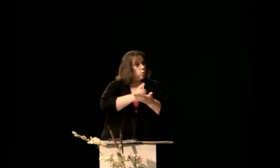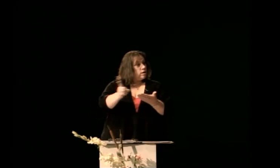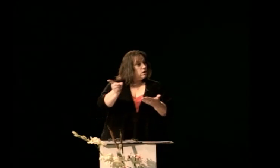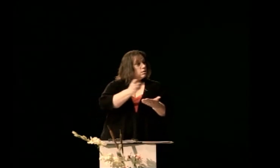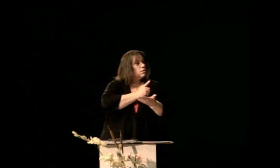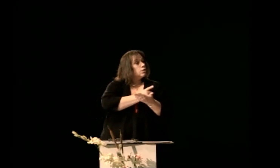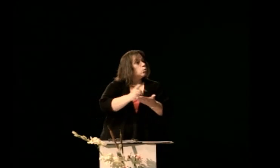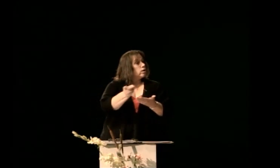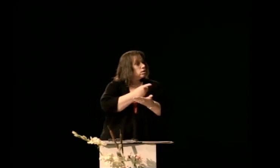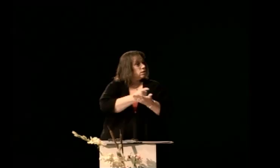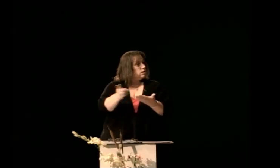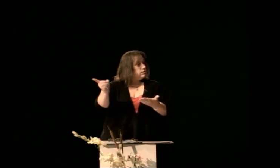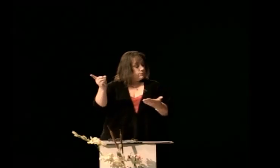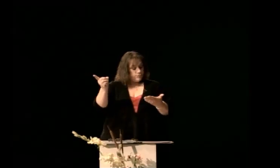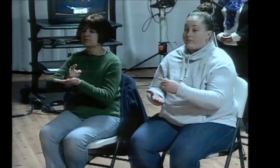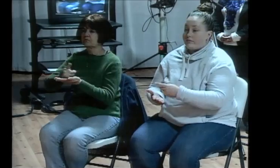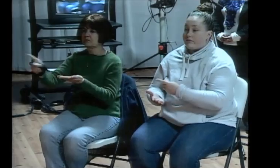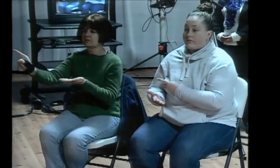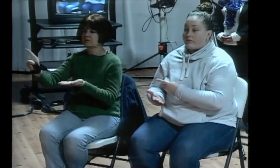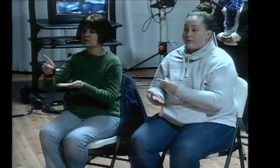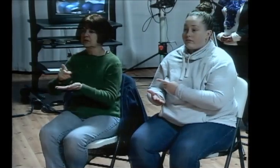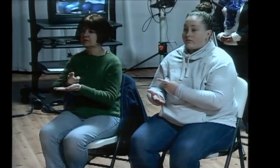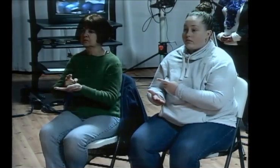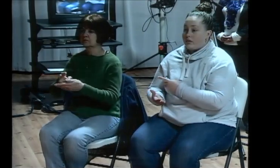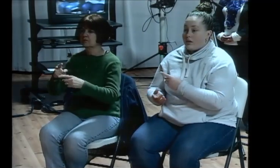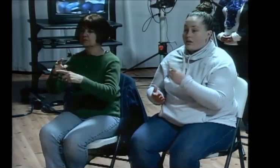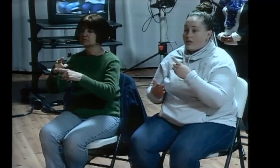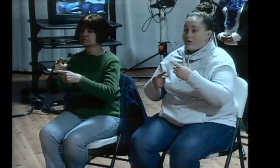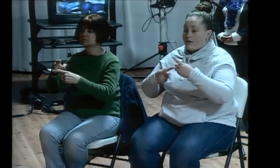Week and weekly. It's also month and monthly.